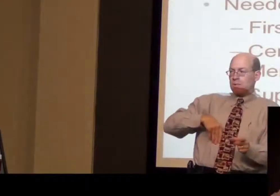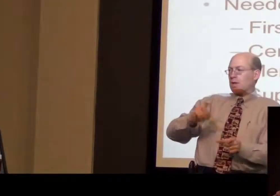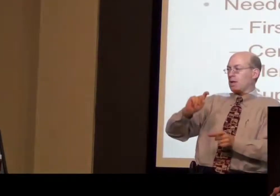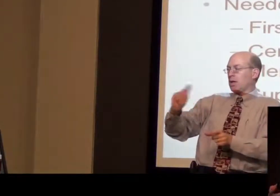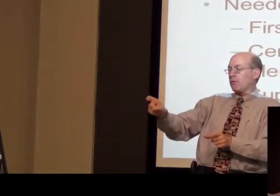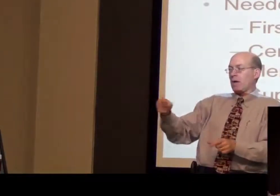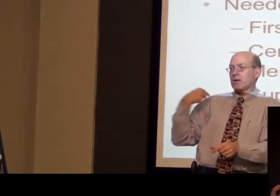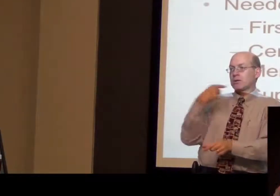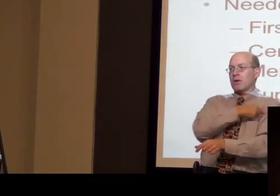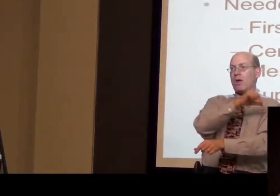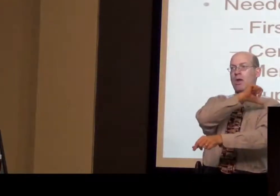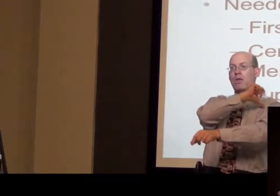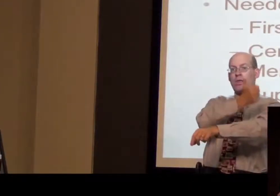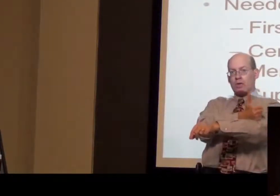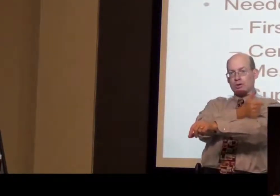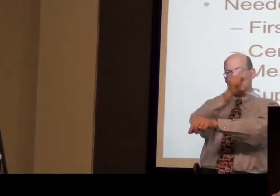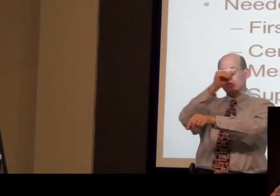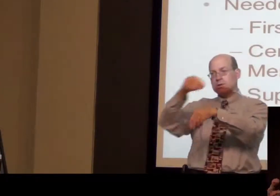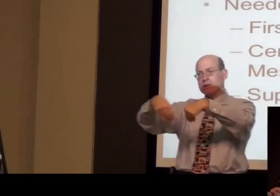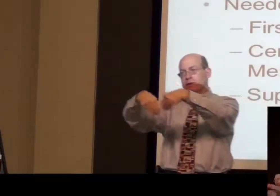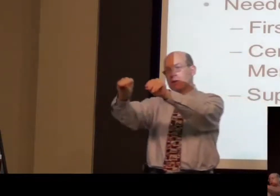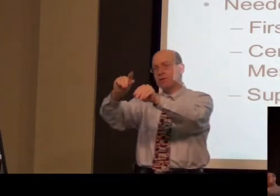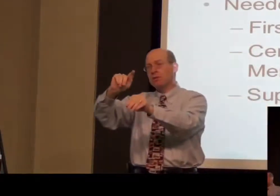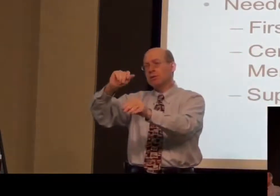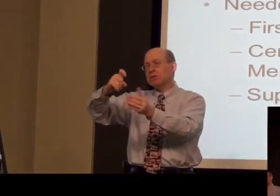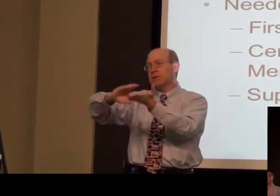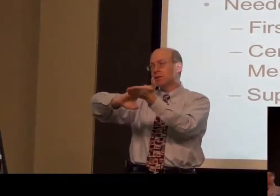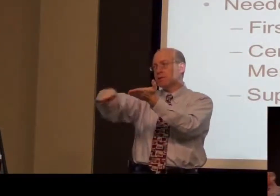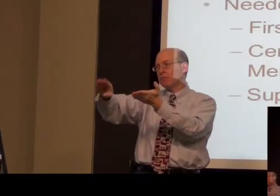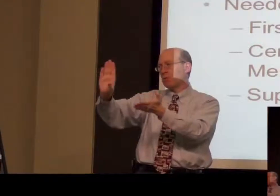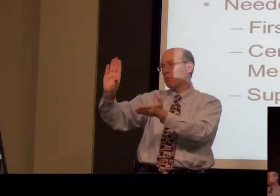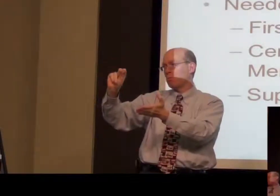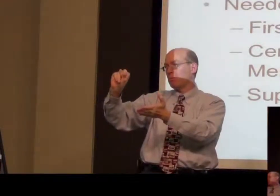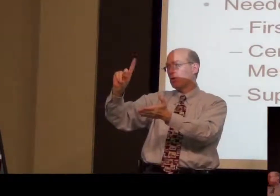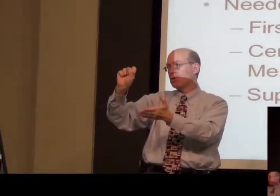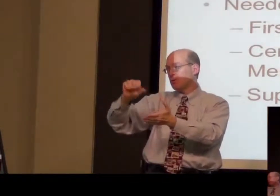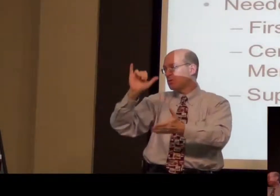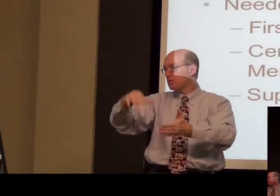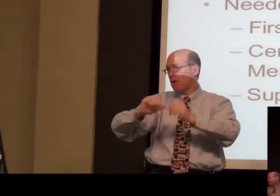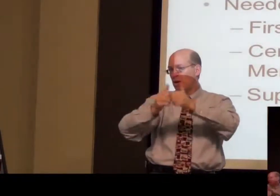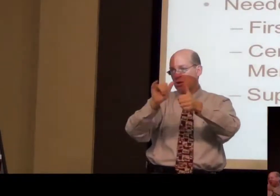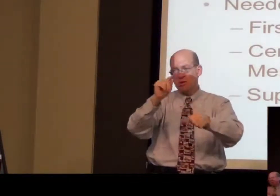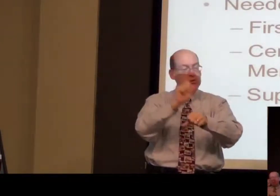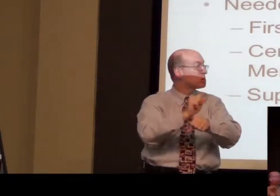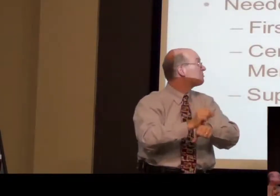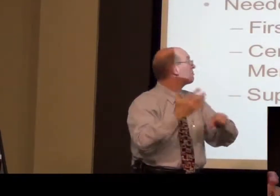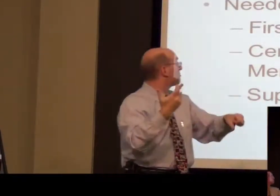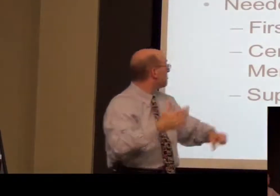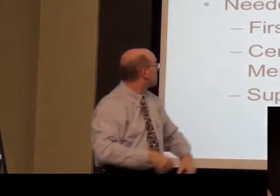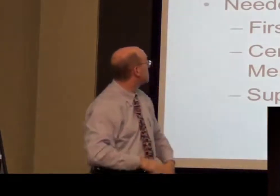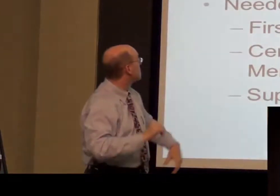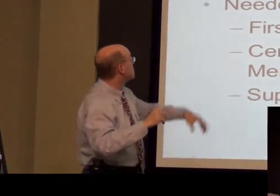sign. And we had to fill all that out in order for them to give us the authority to sell bonds.